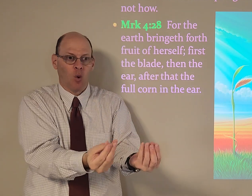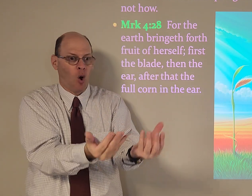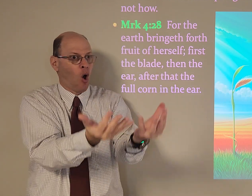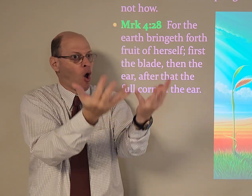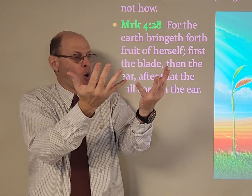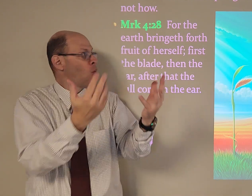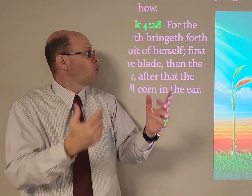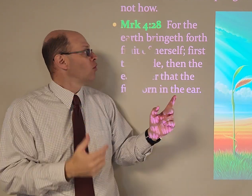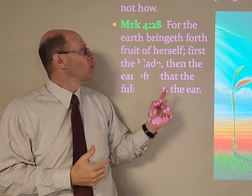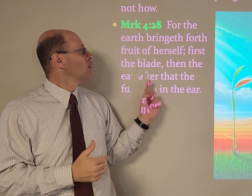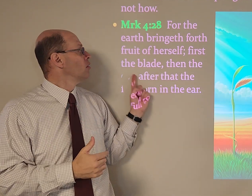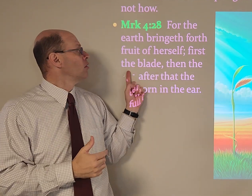first the blade,